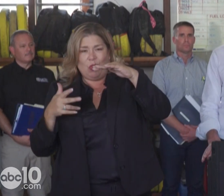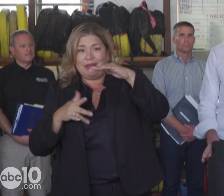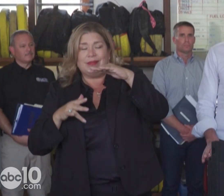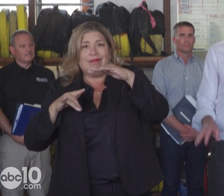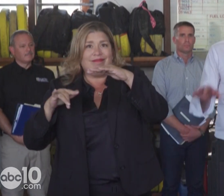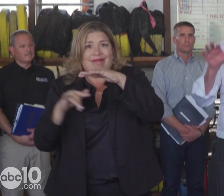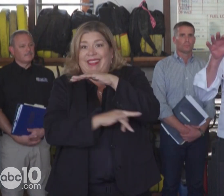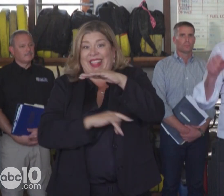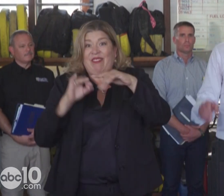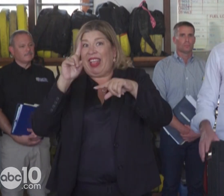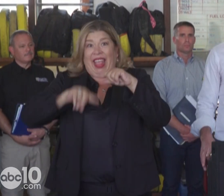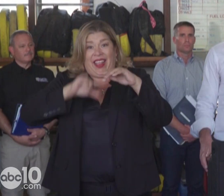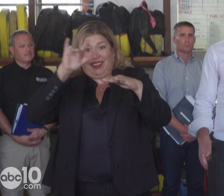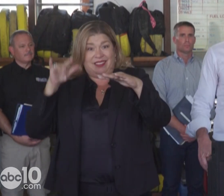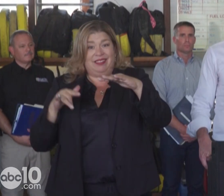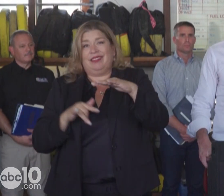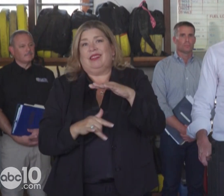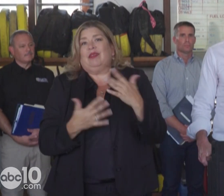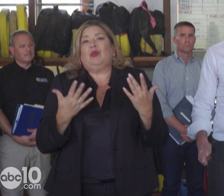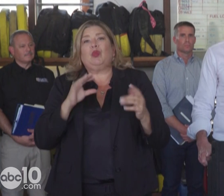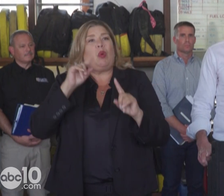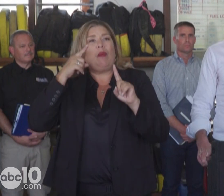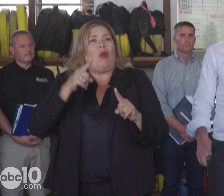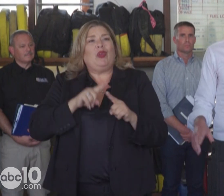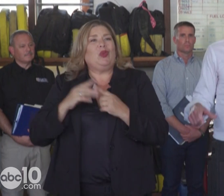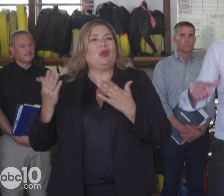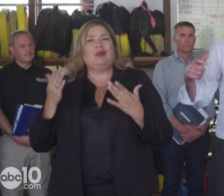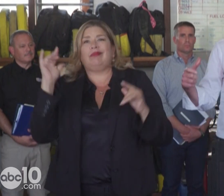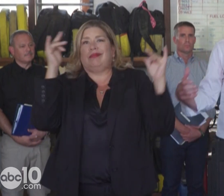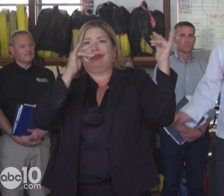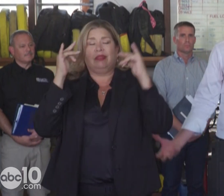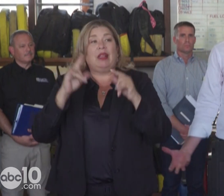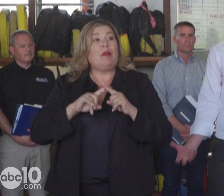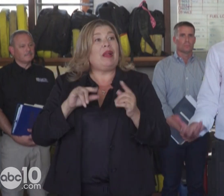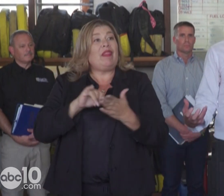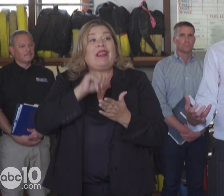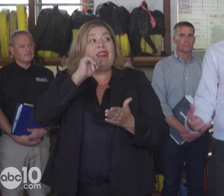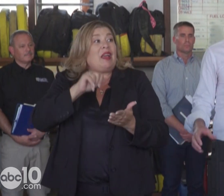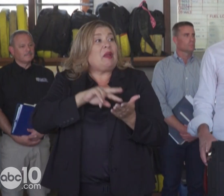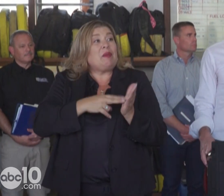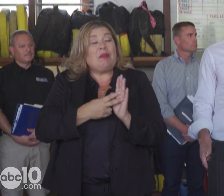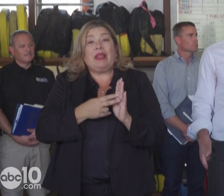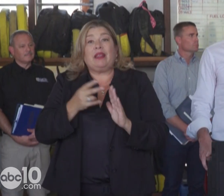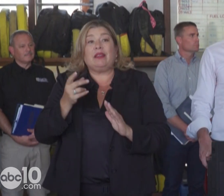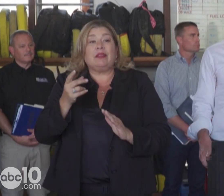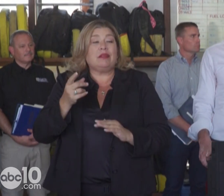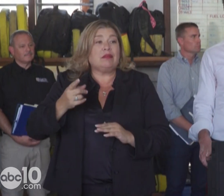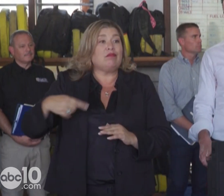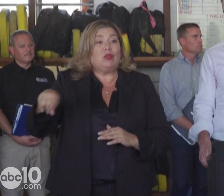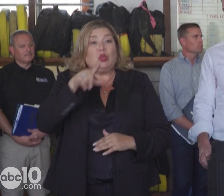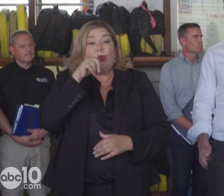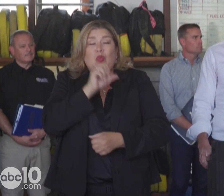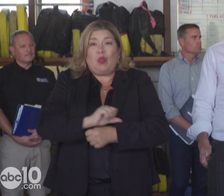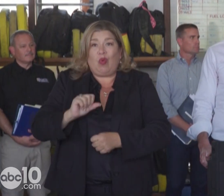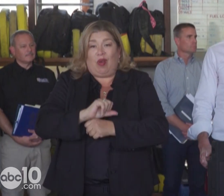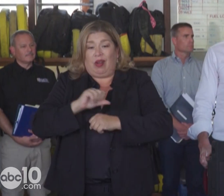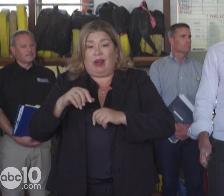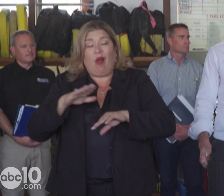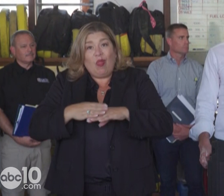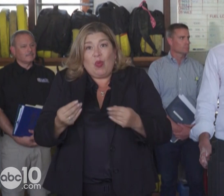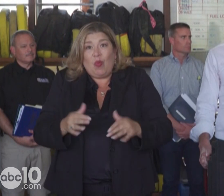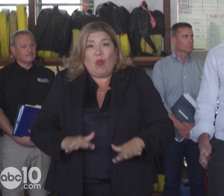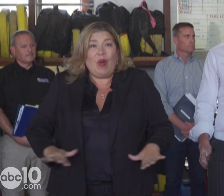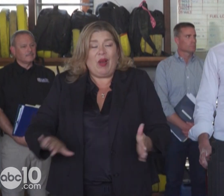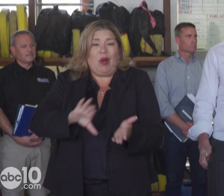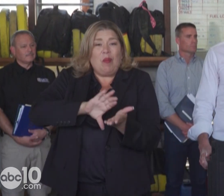get low, there's no point and bringing those aircrafts up, but that does not deny the work that's being done underneath the hand crews that are out